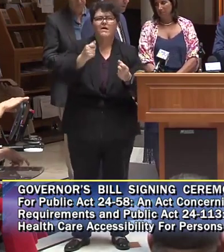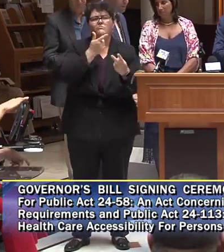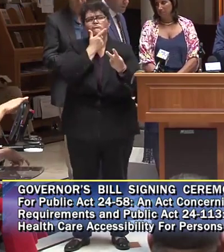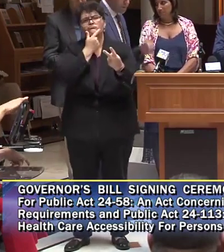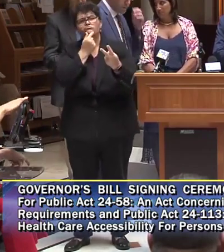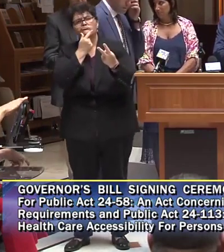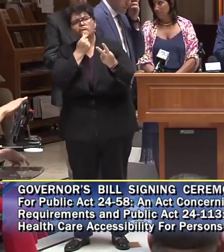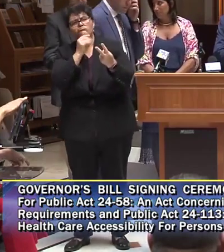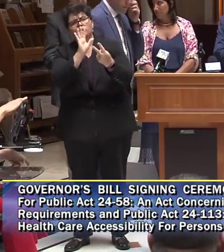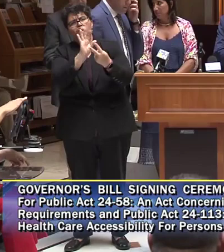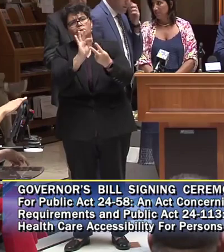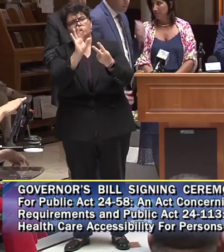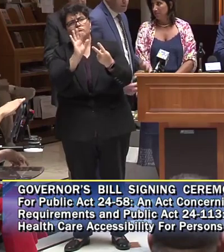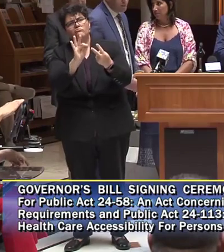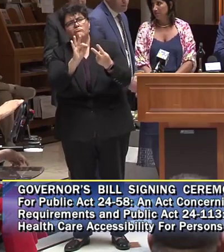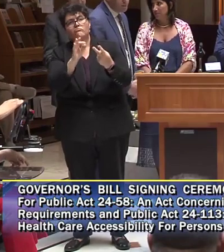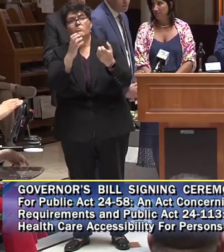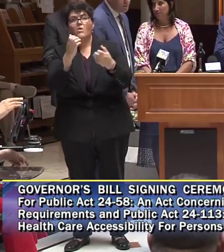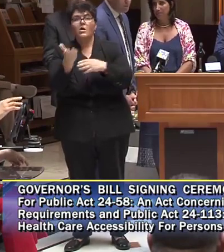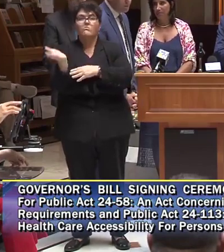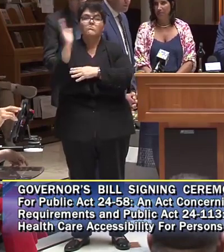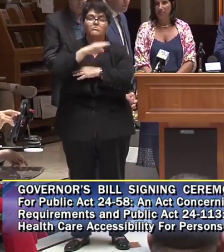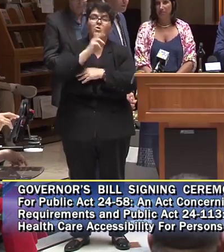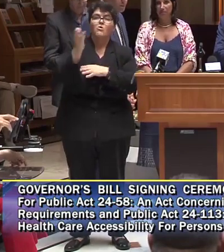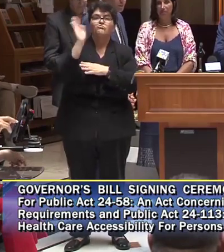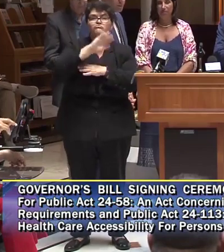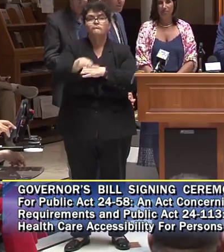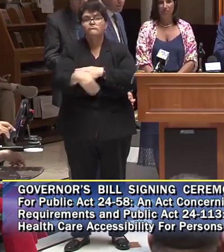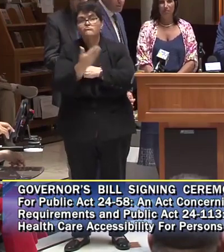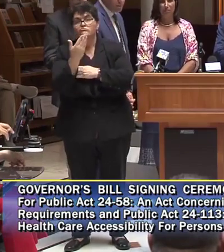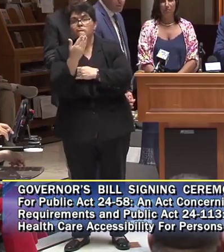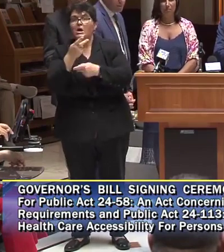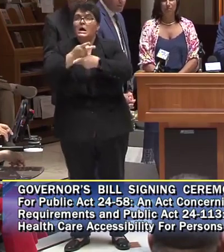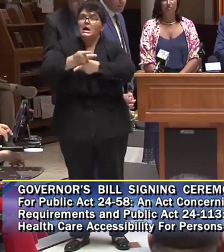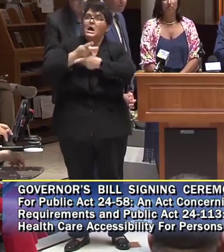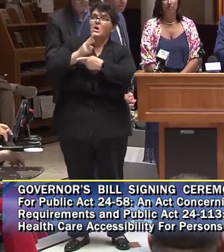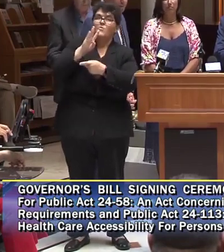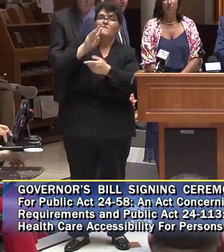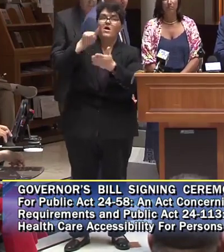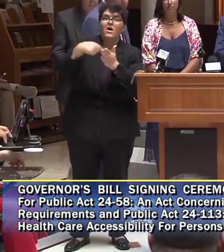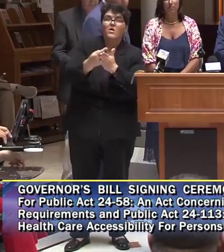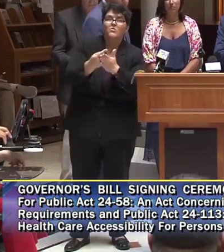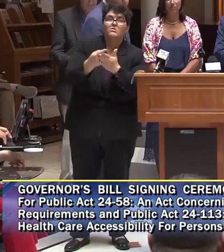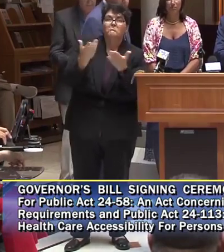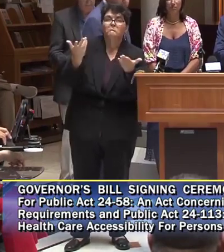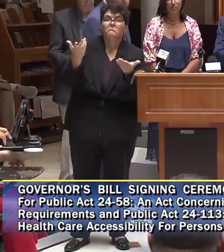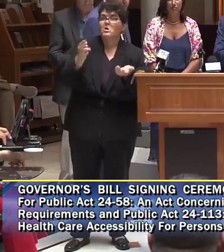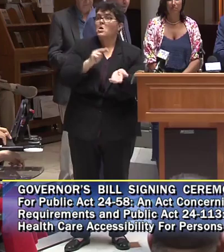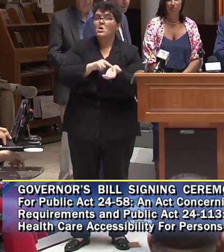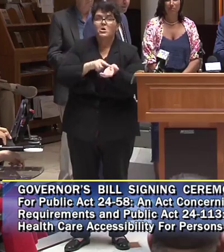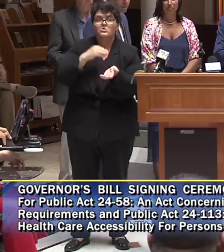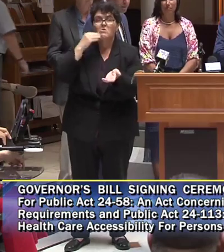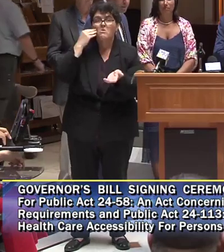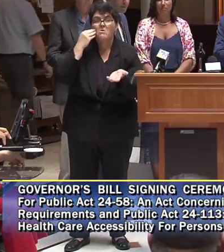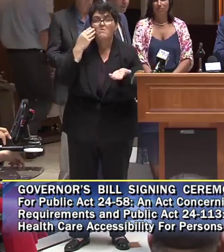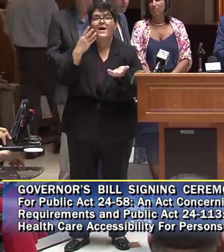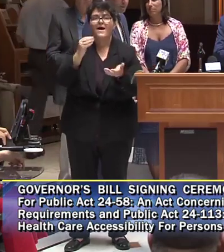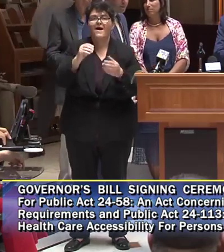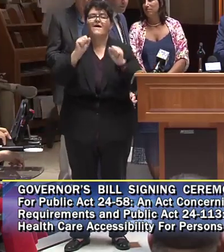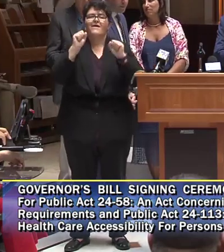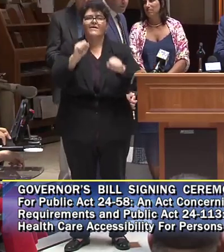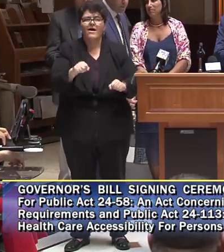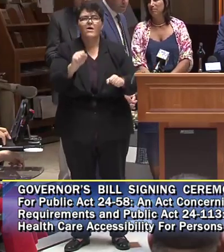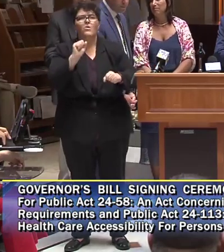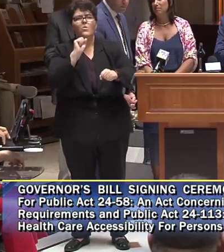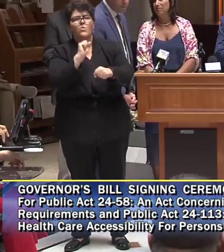24-hour caregiving that we may need to survive, and also to work, get married, save